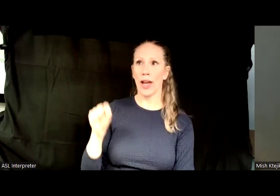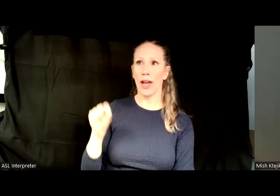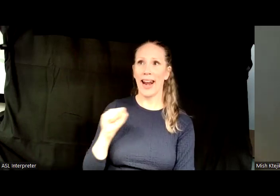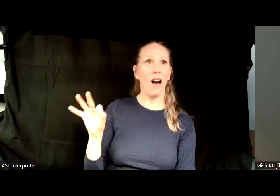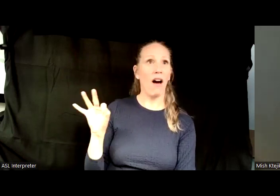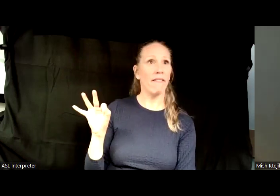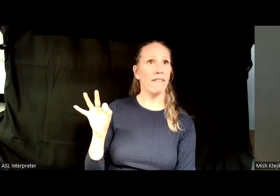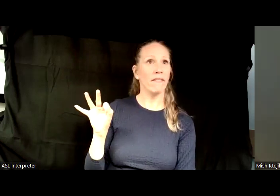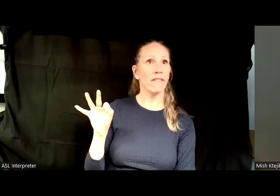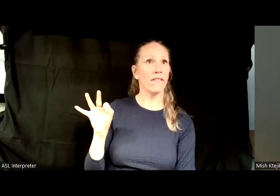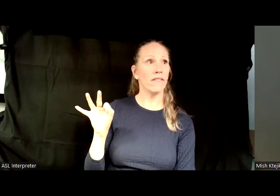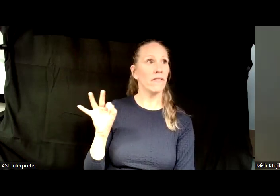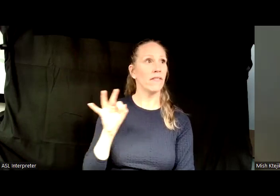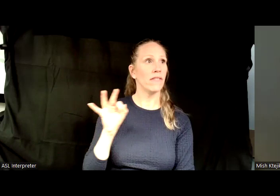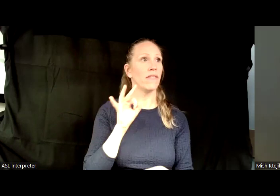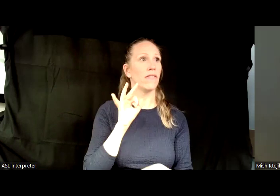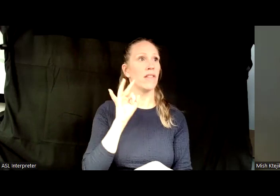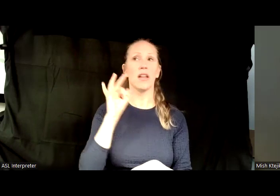your off sound.